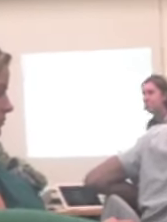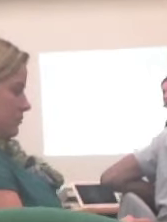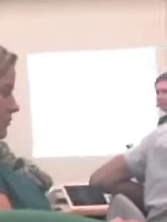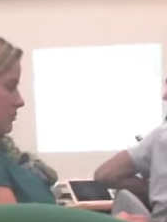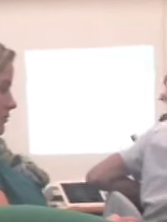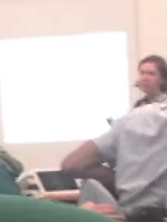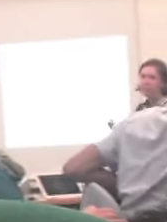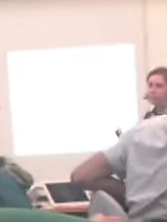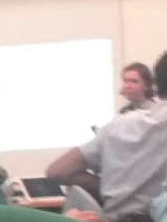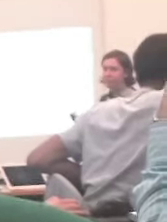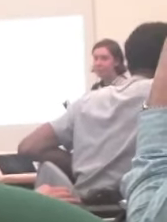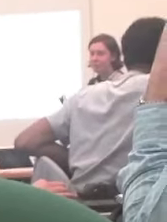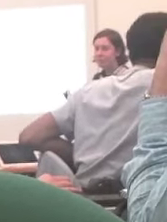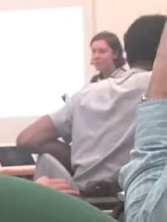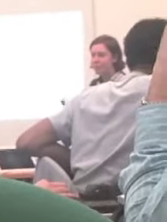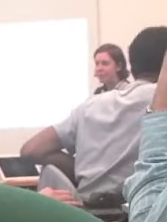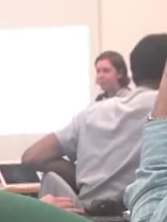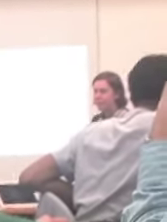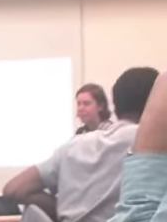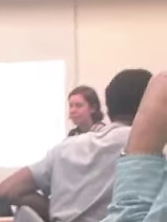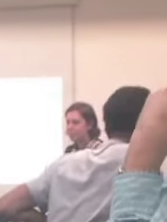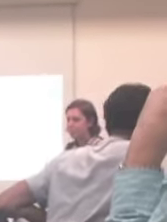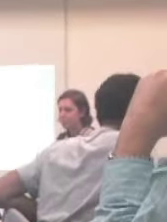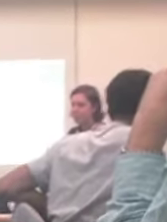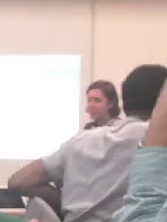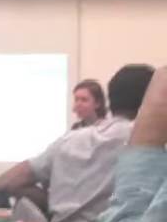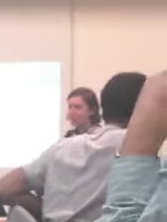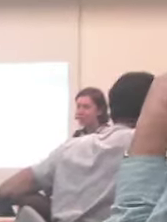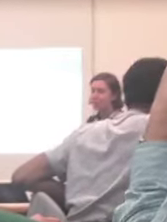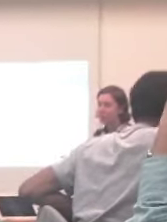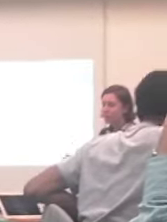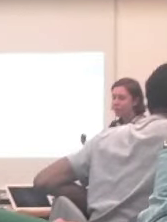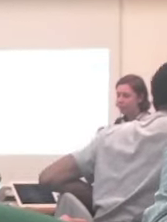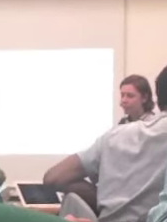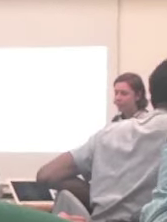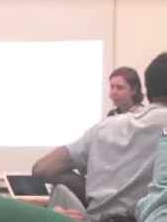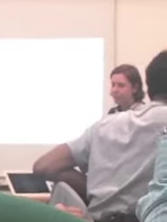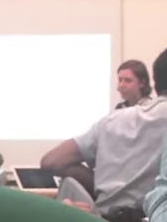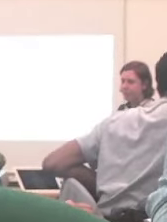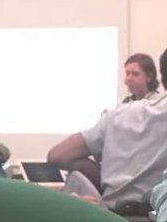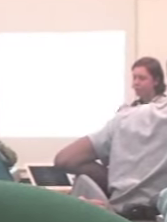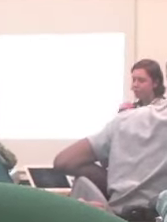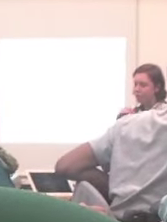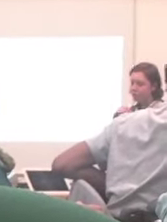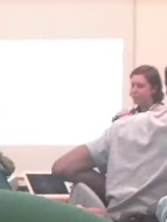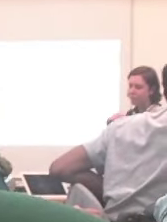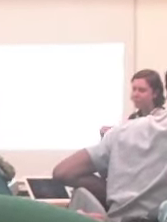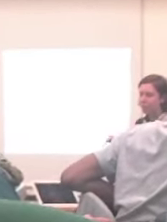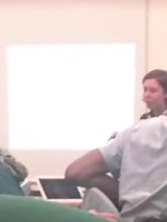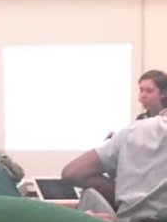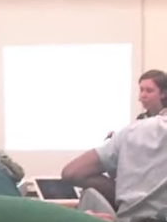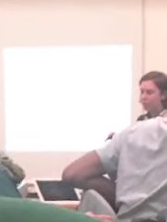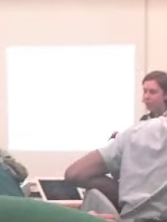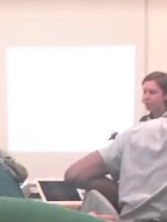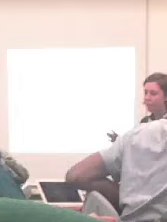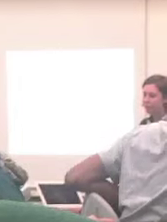talking to each other. So the kids inevitably test the boundaries, because that's what they do. So he'll kind of step in, or he'll try and steer